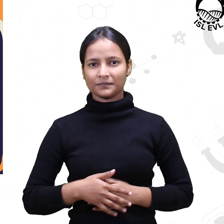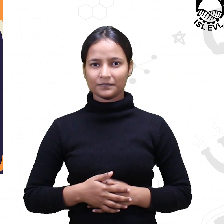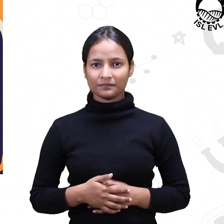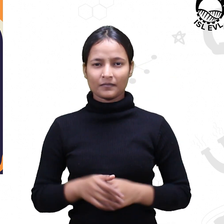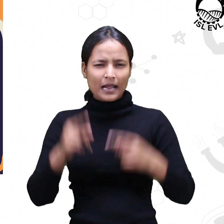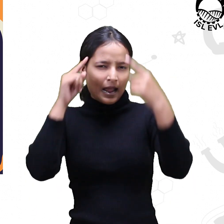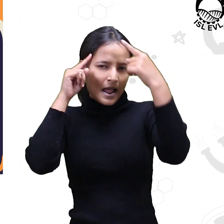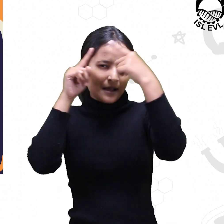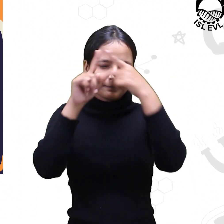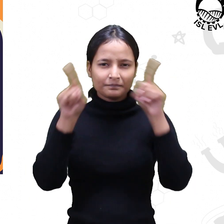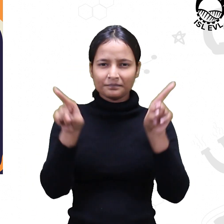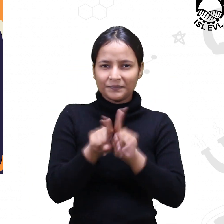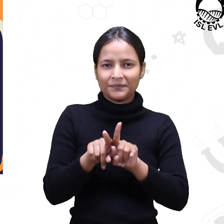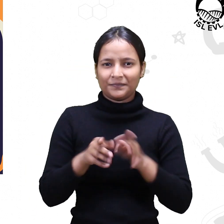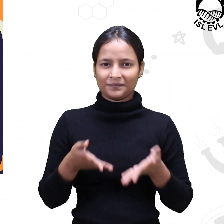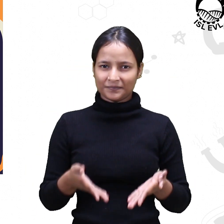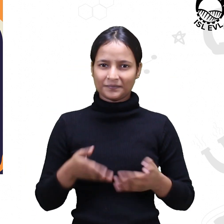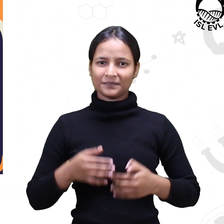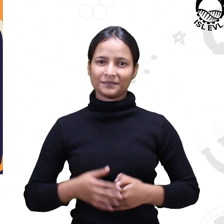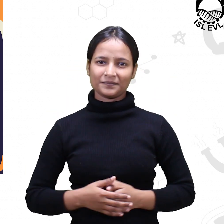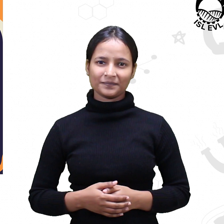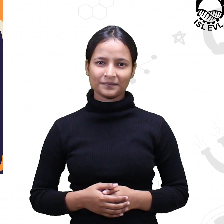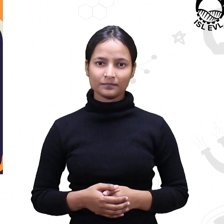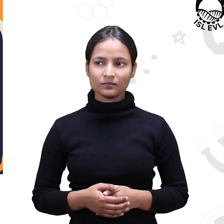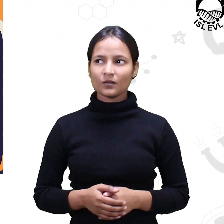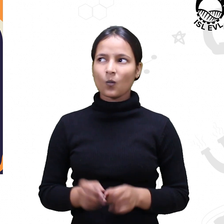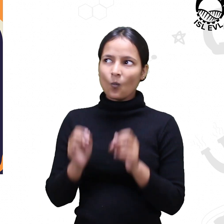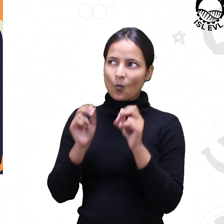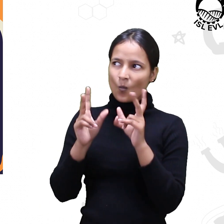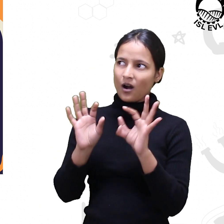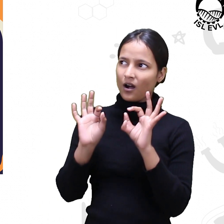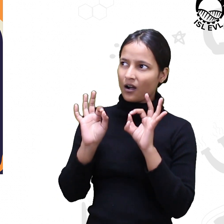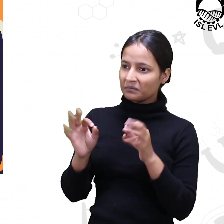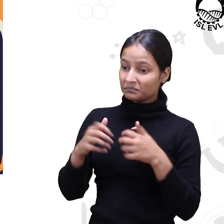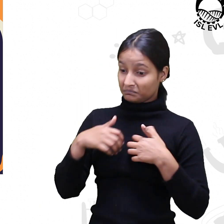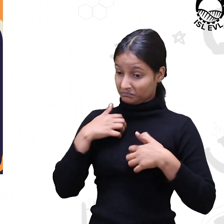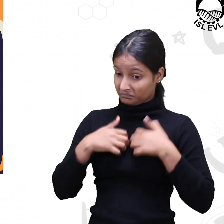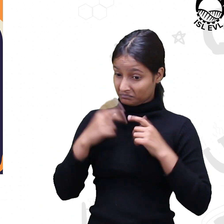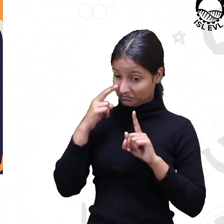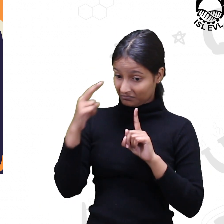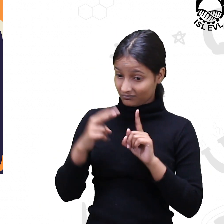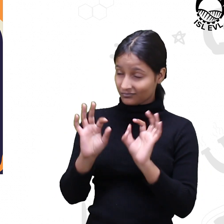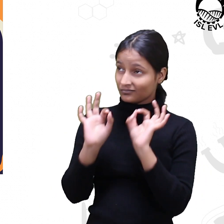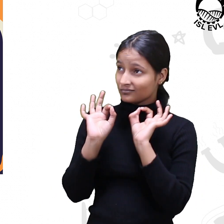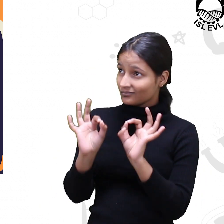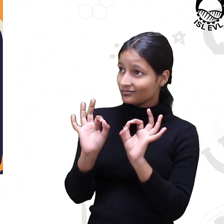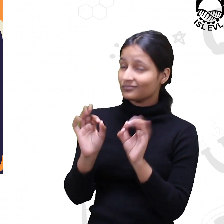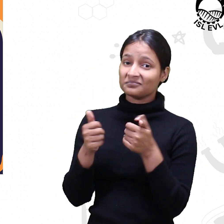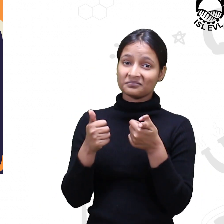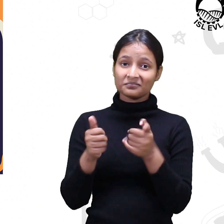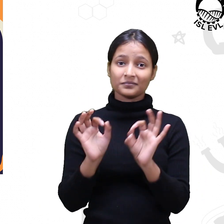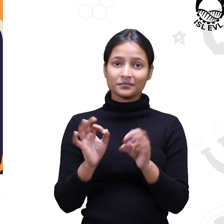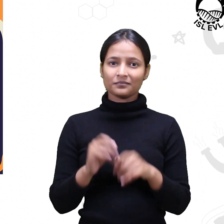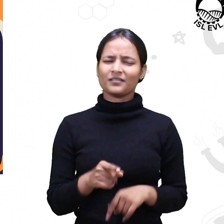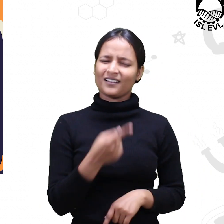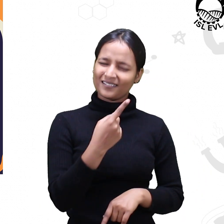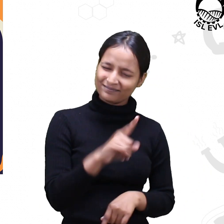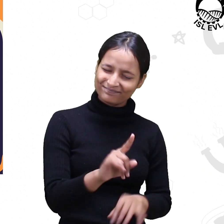It behaves like the pressure on the clay. Oh wow, that's an interesting way to look at it. Yes, you said it perfectly,